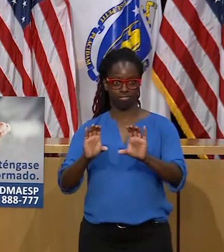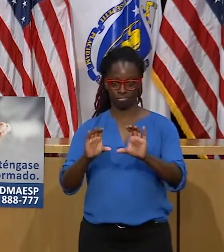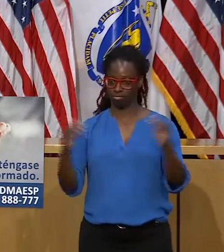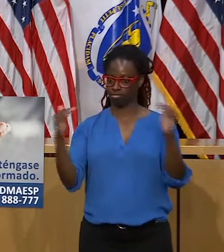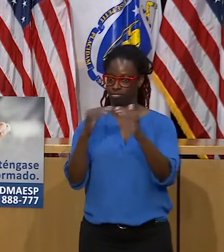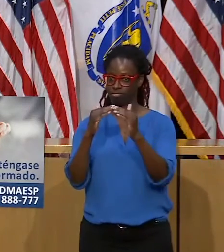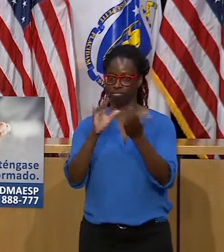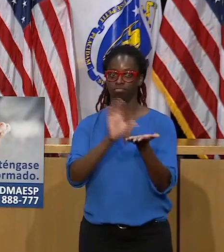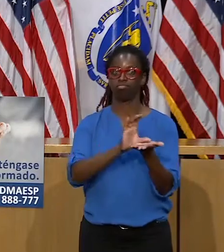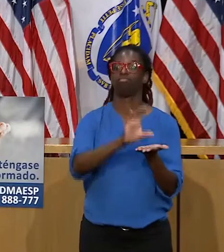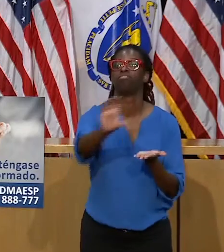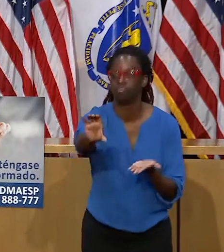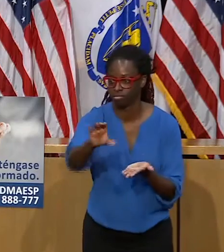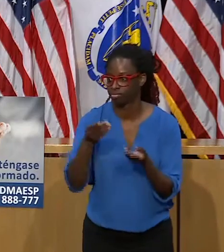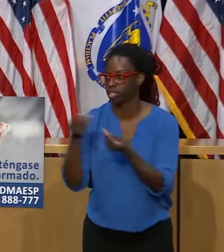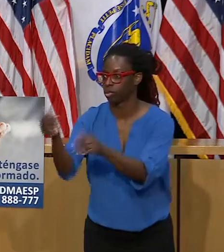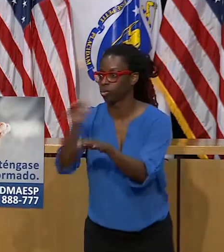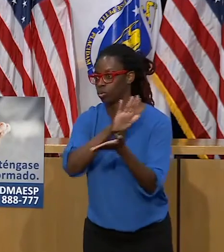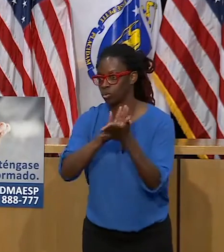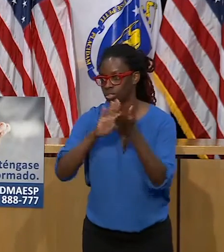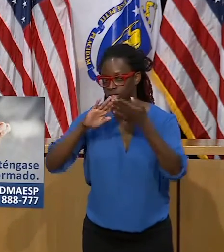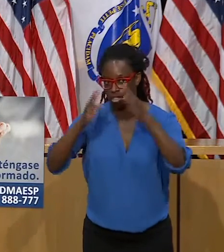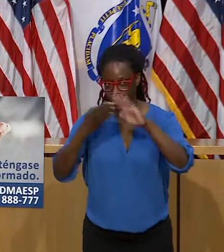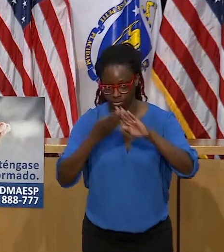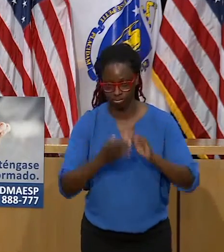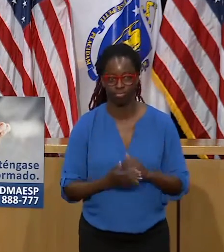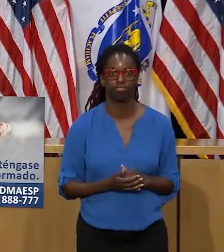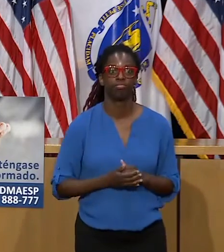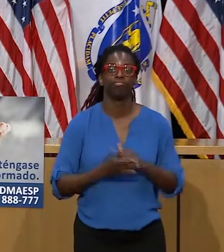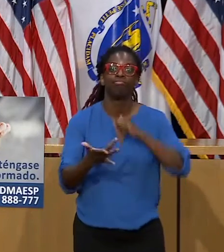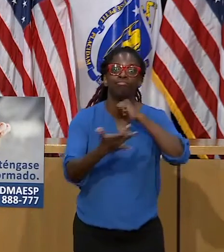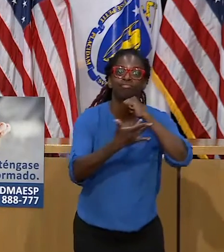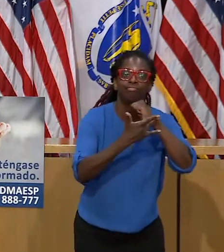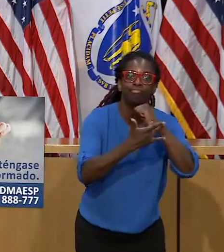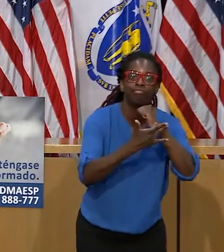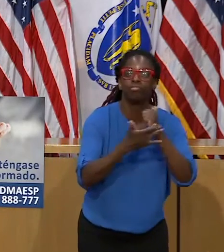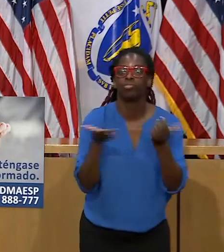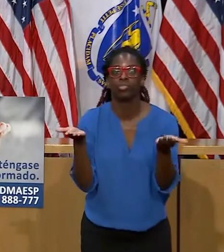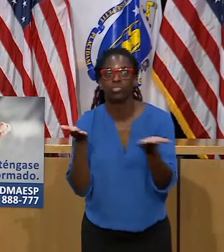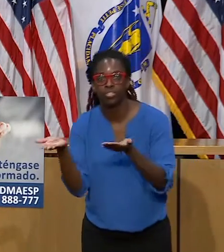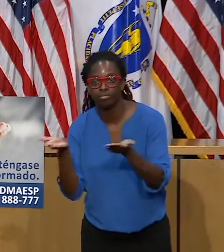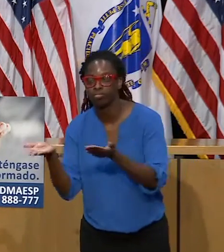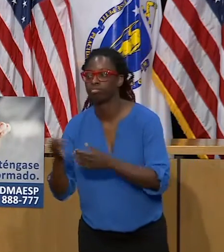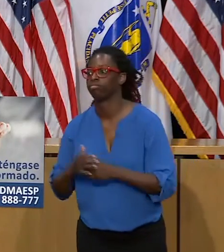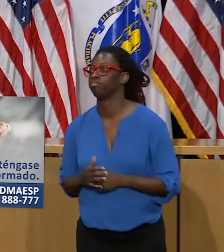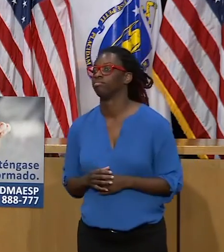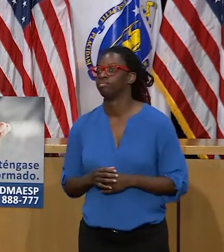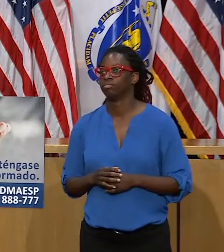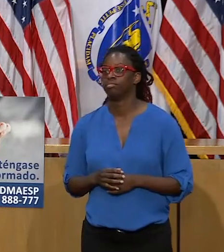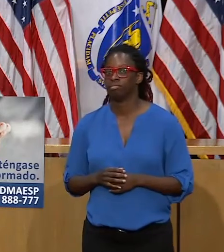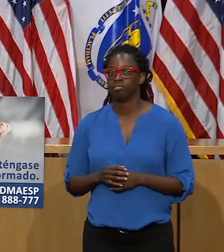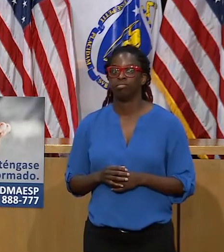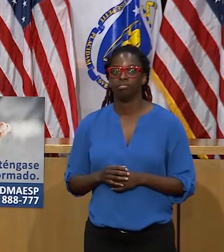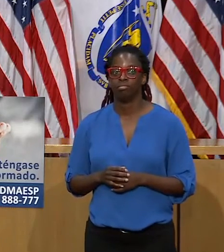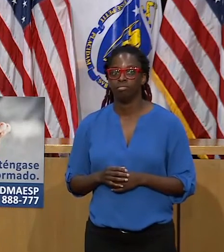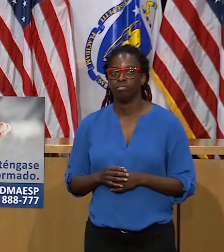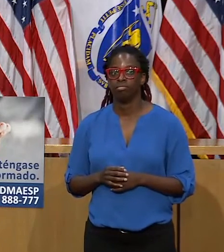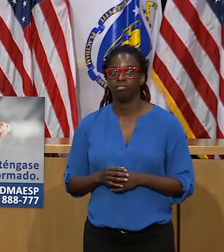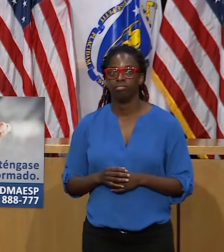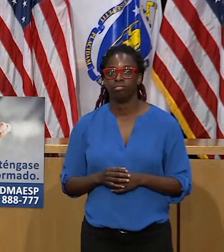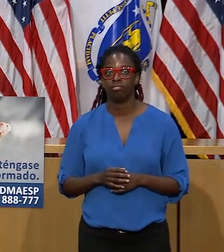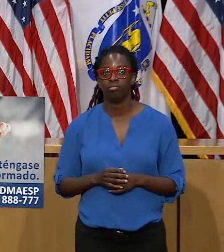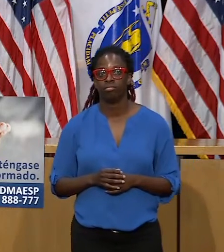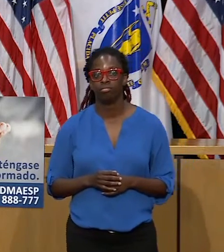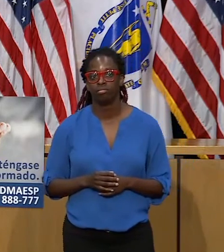should it become necessary for school districts. With DESE's guidance and financial support worth just about